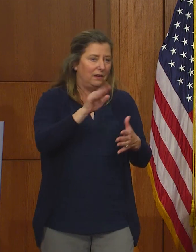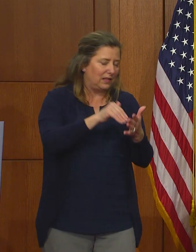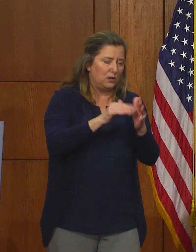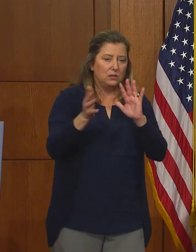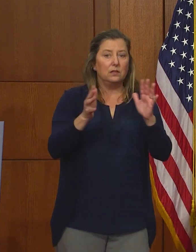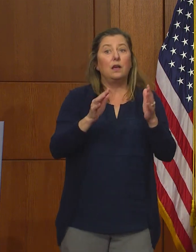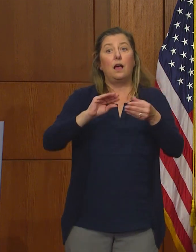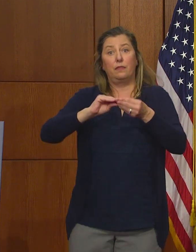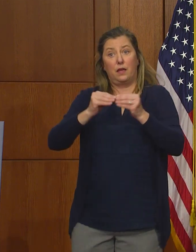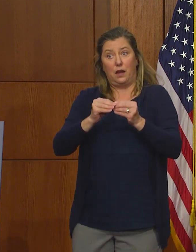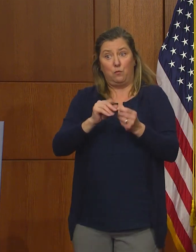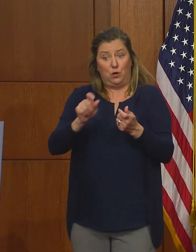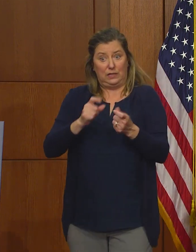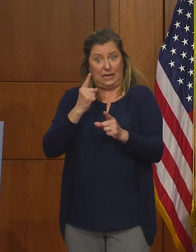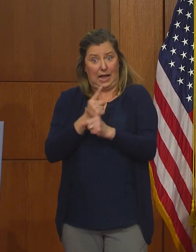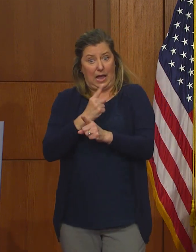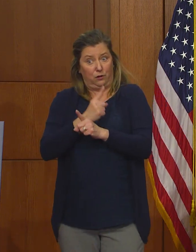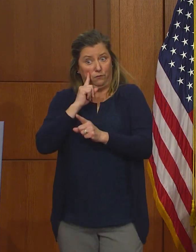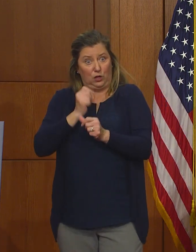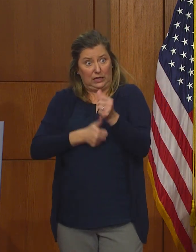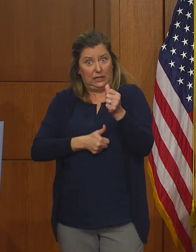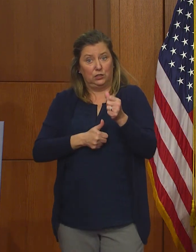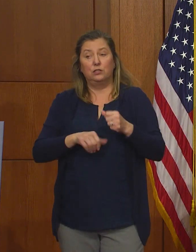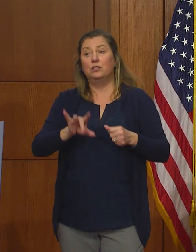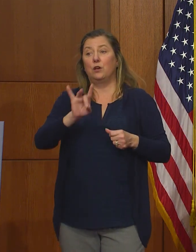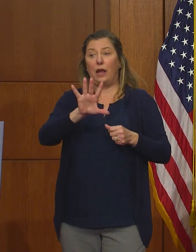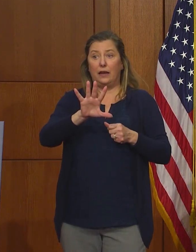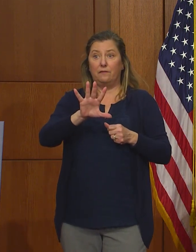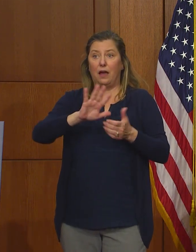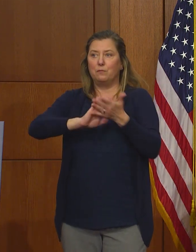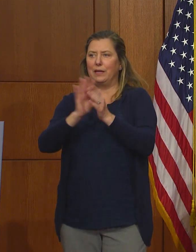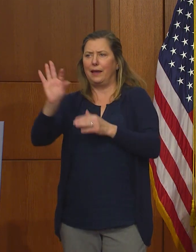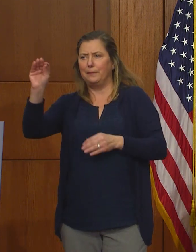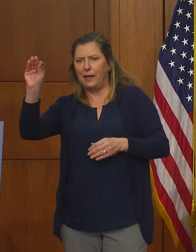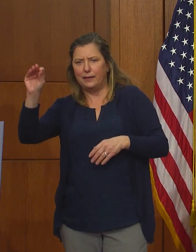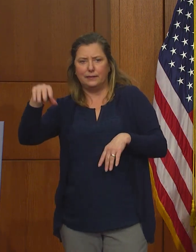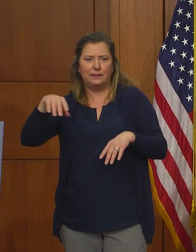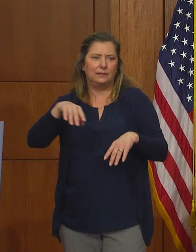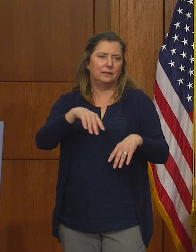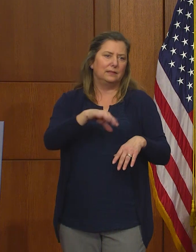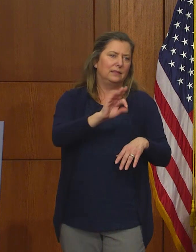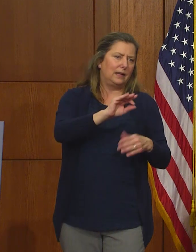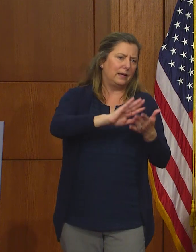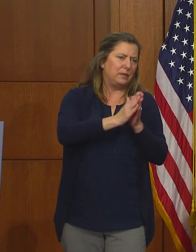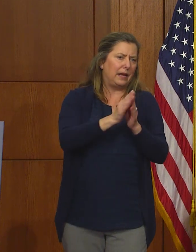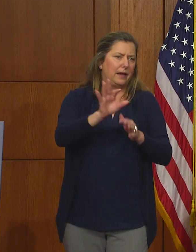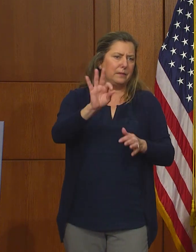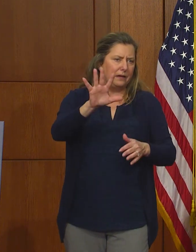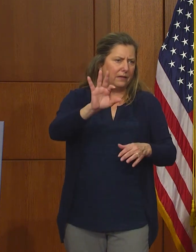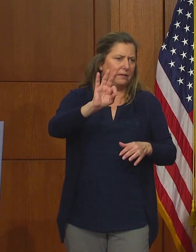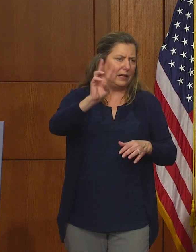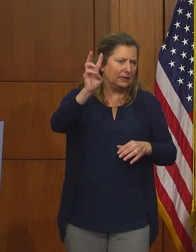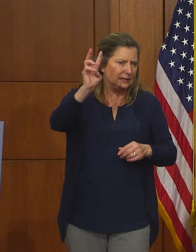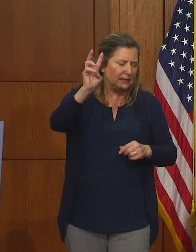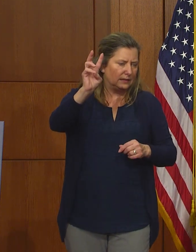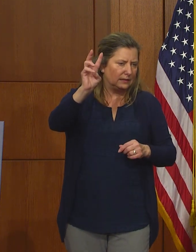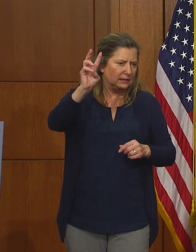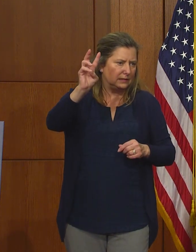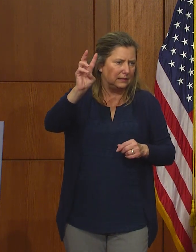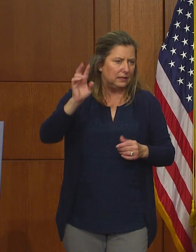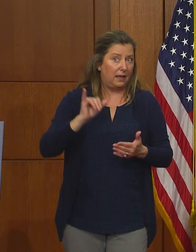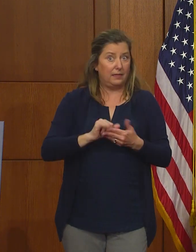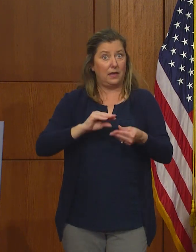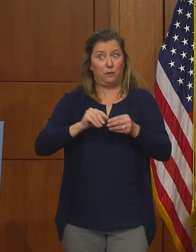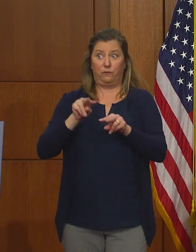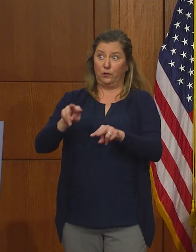on the incremental test per day. So 85 went to 90, and 90 went to around 95 or 96. And that number, I think, if you